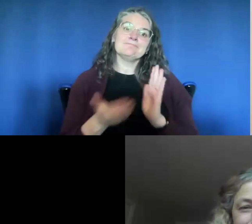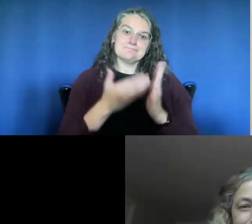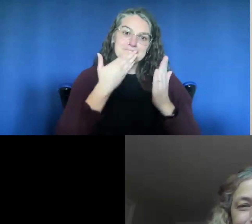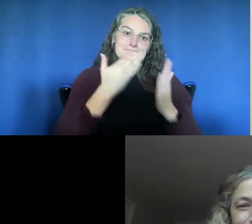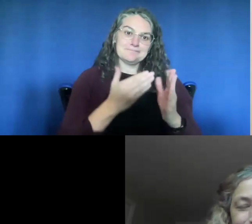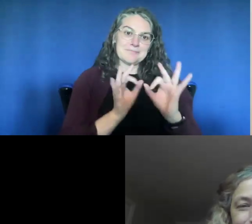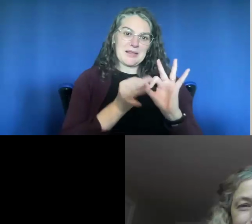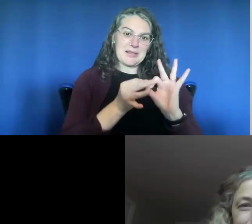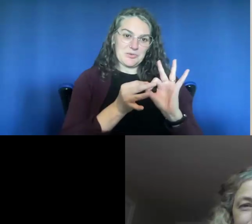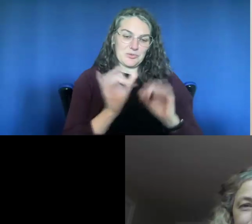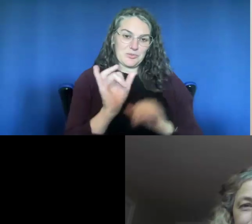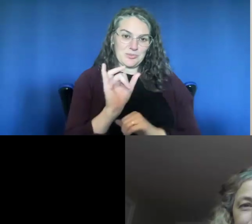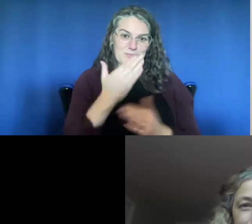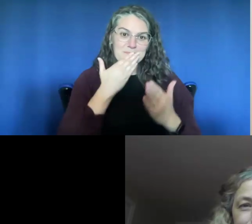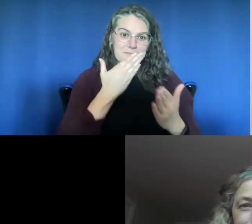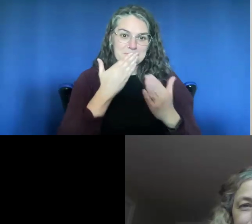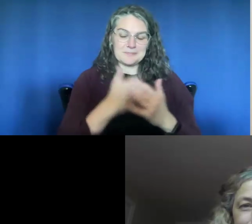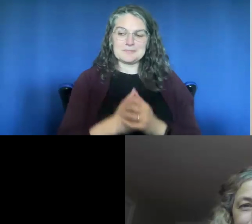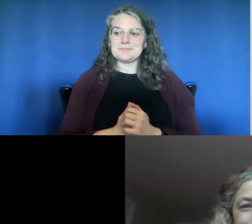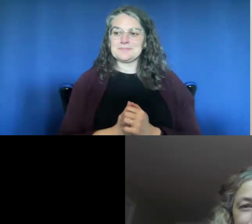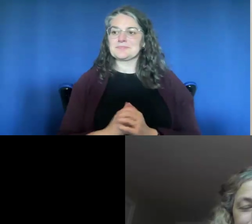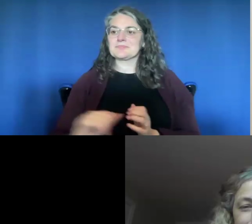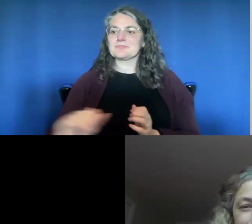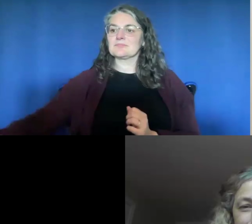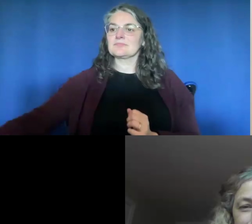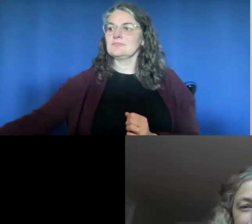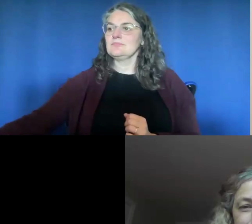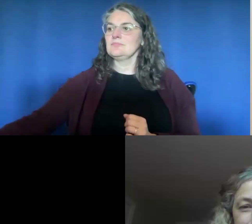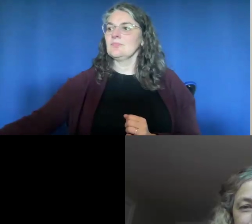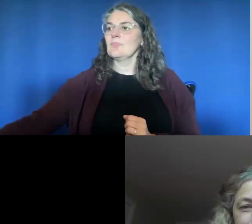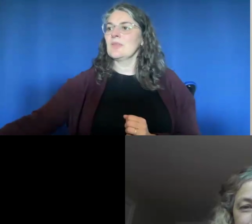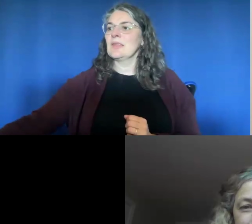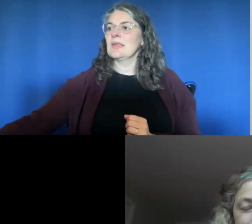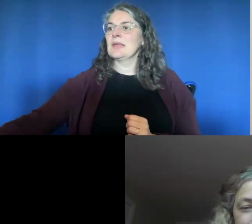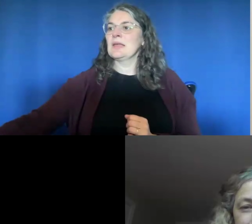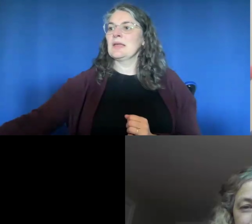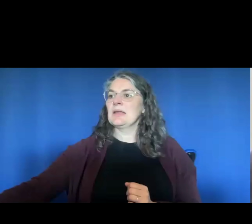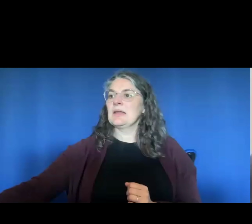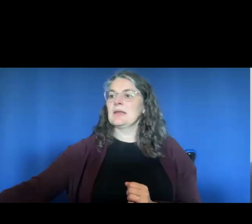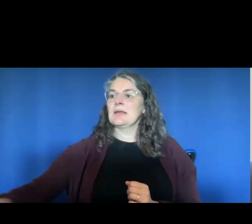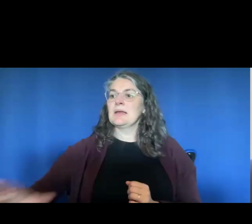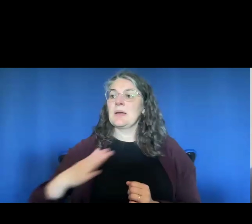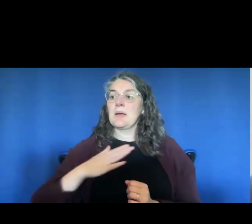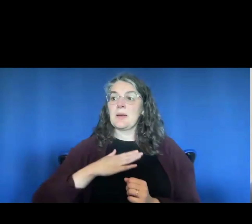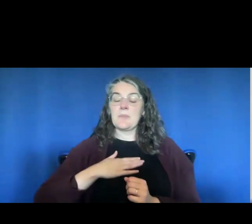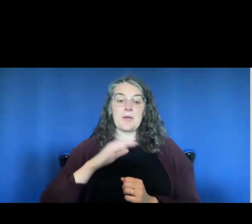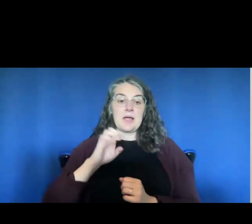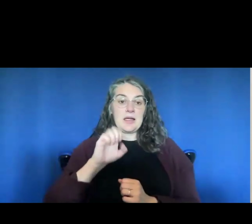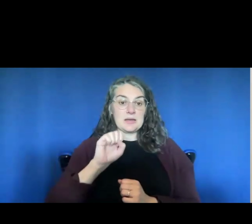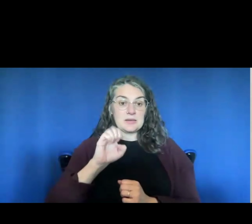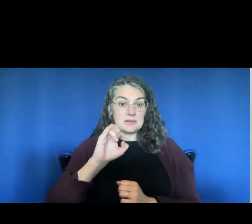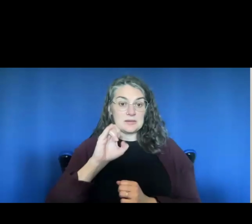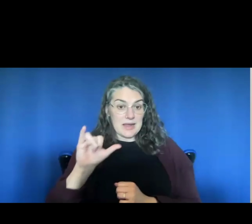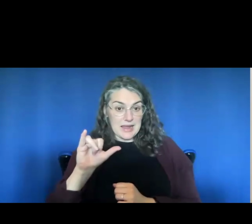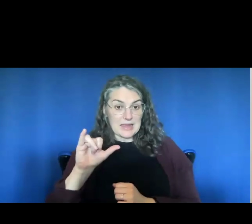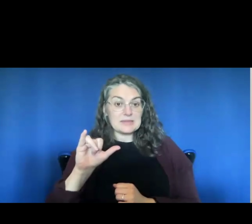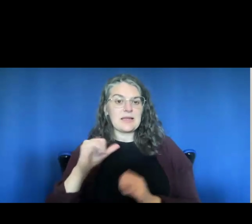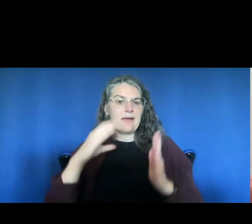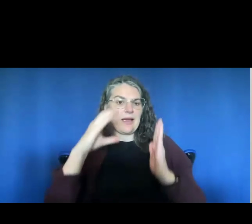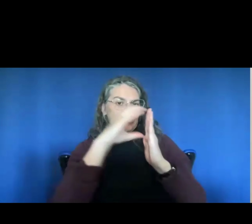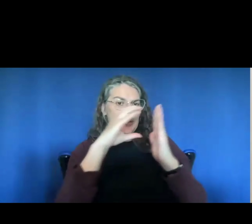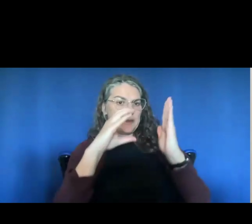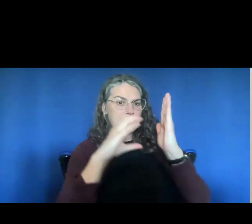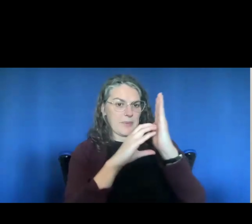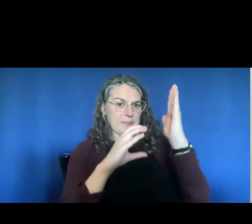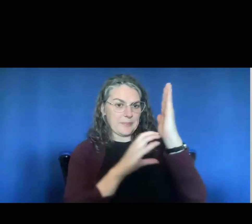the interpretation. So my essay is in different parts, and I will pause a bit